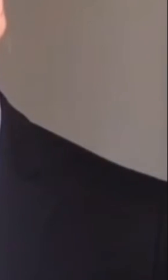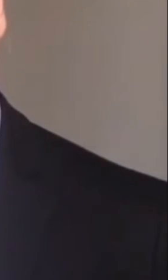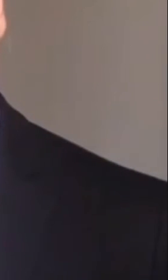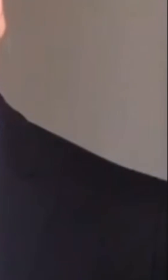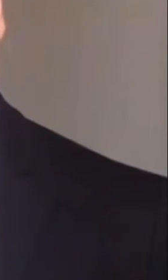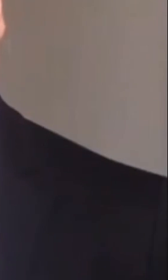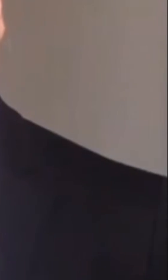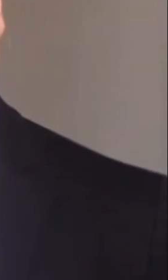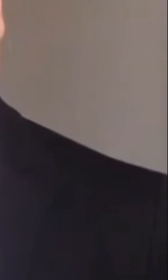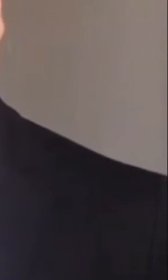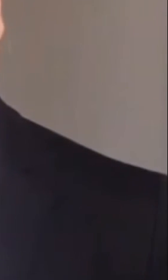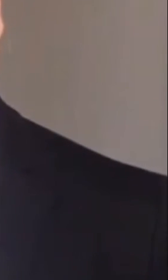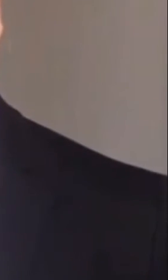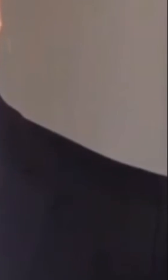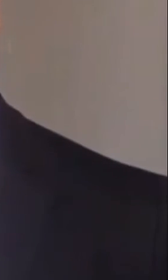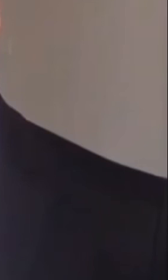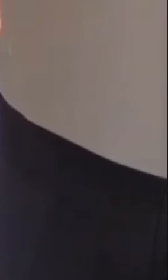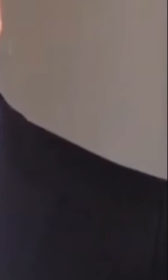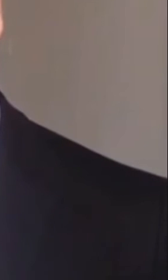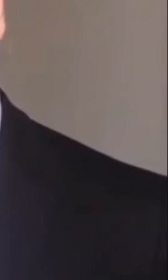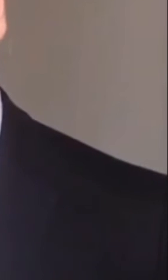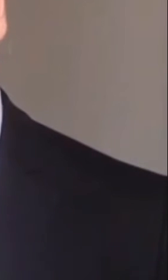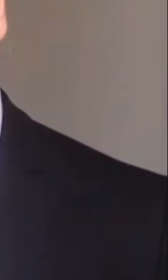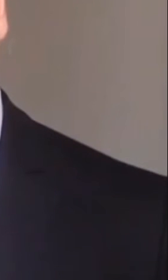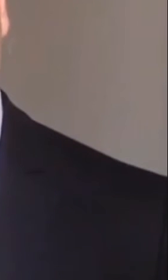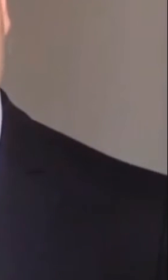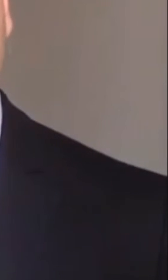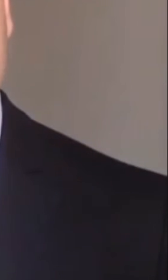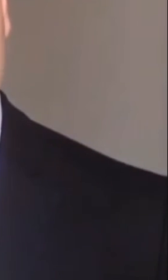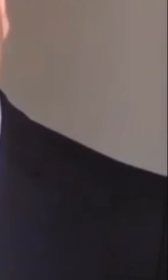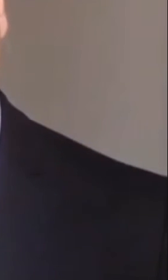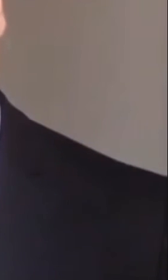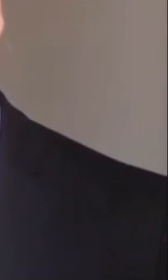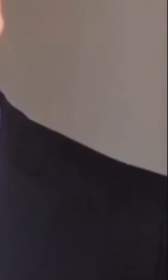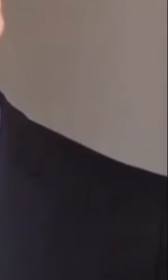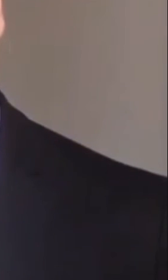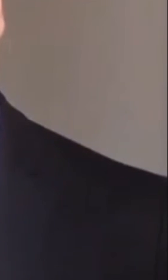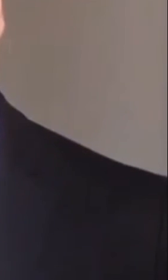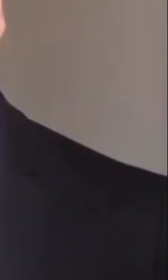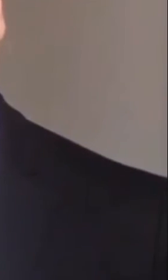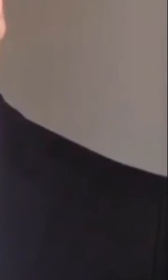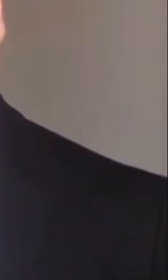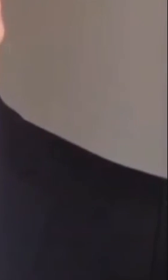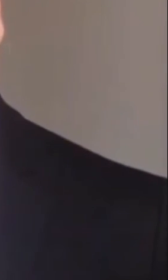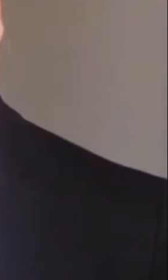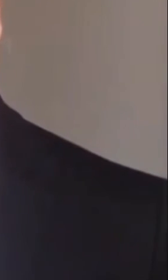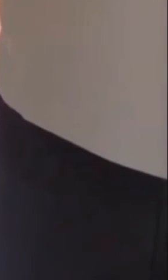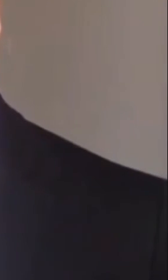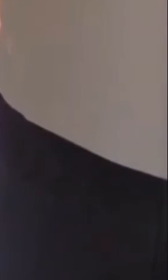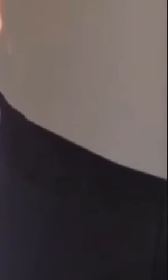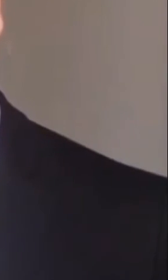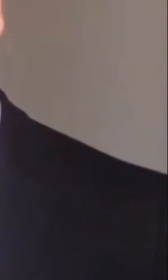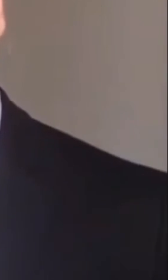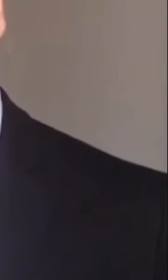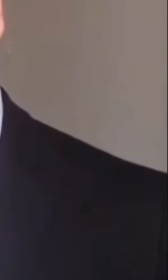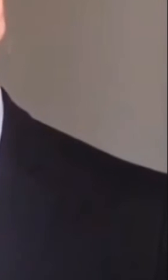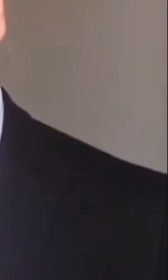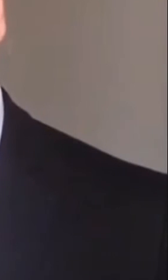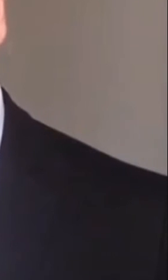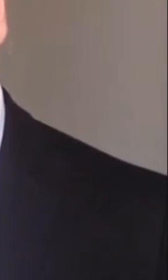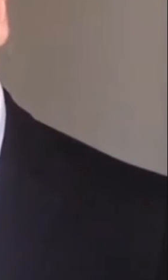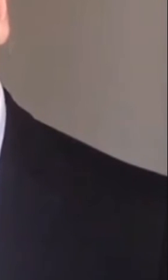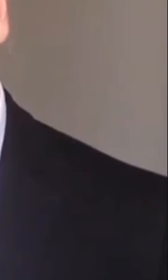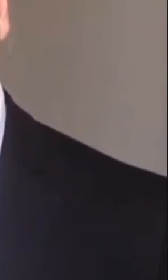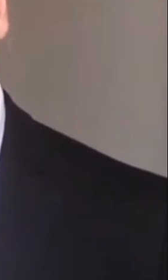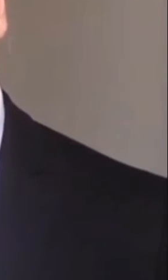who are worried that they could be asymptomatic, but because they're not displaying symptoms, they feel they cannot get a test? And you've said